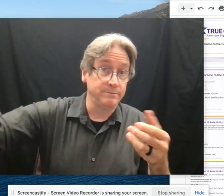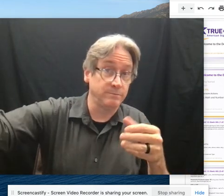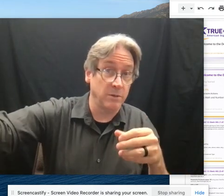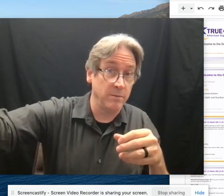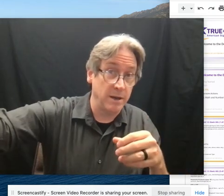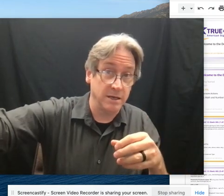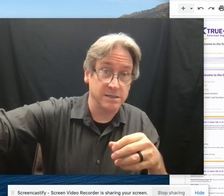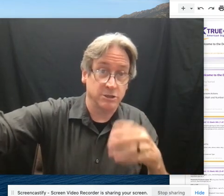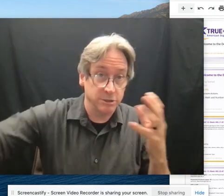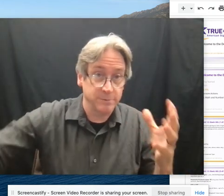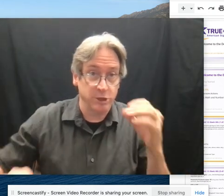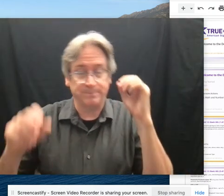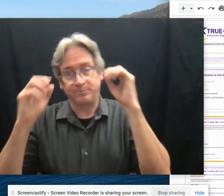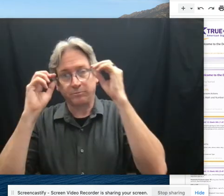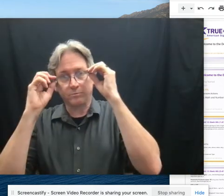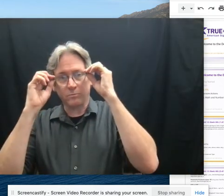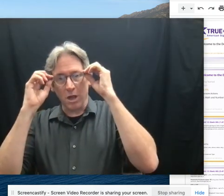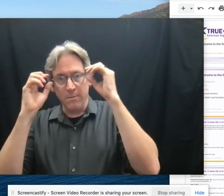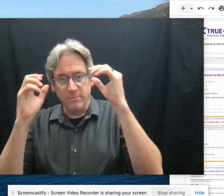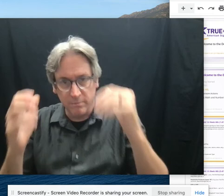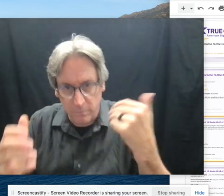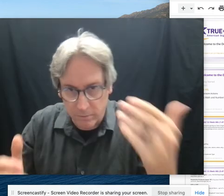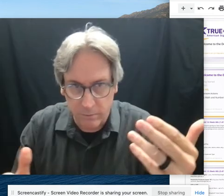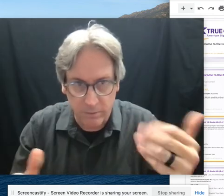fore in many discussions. So